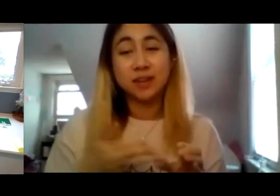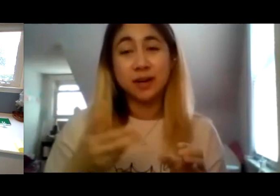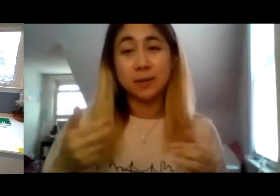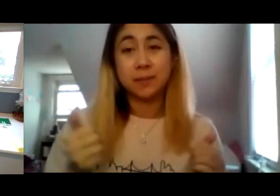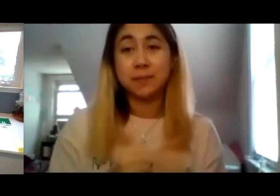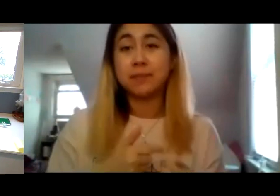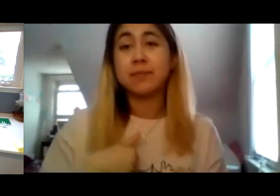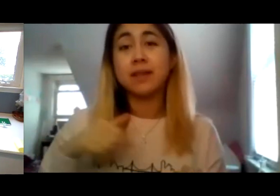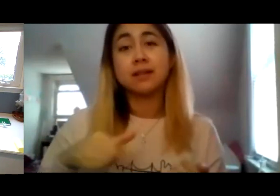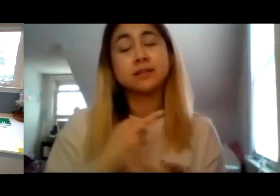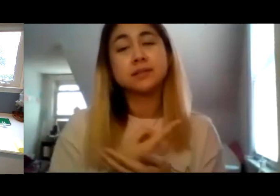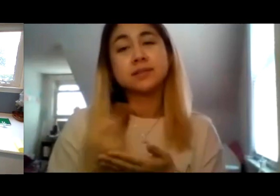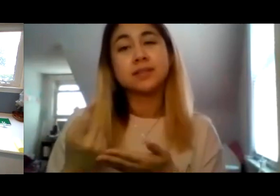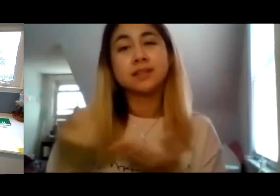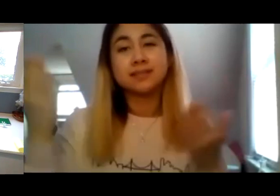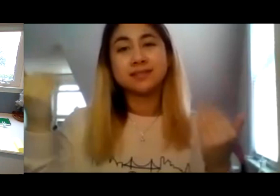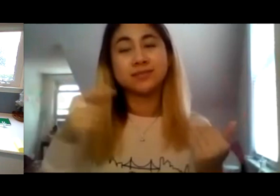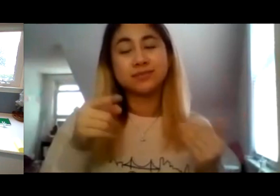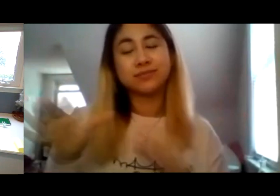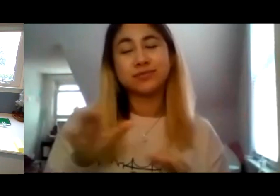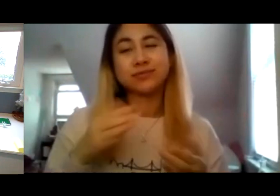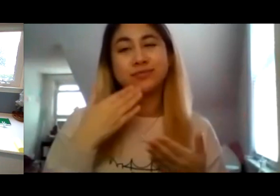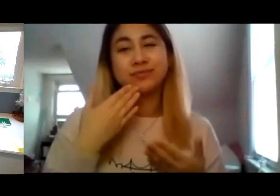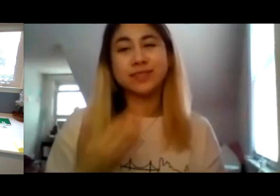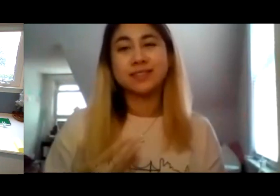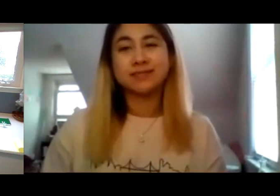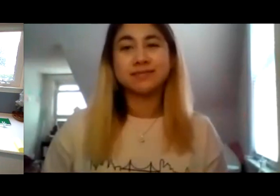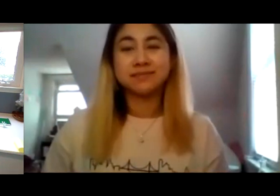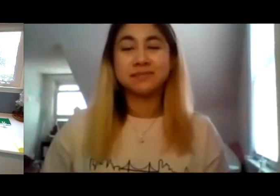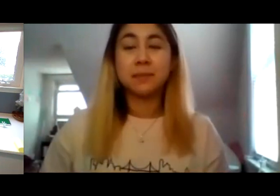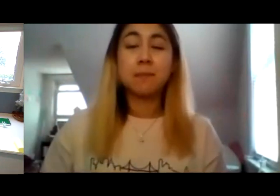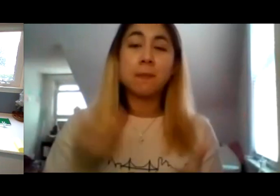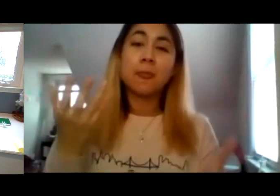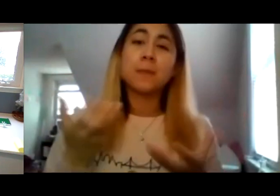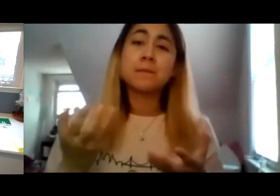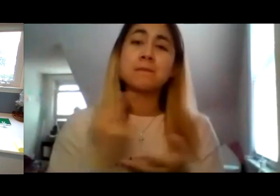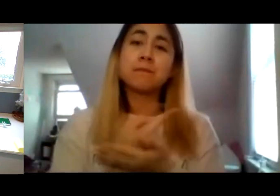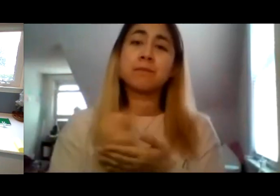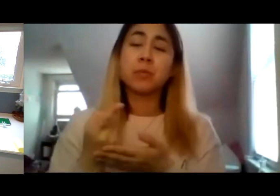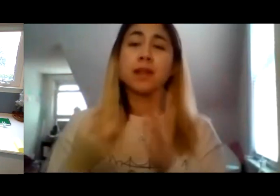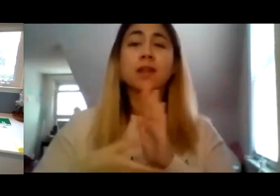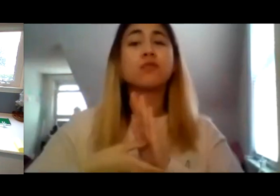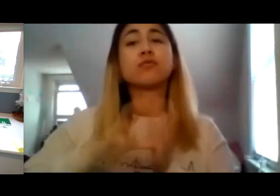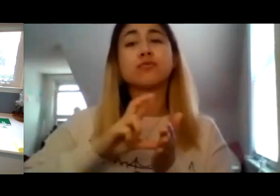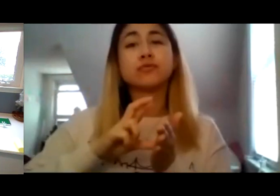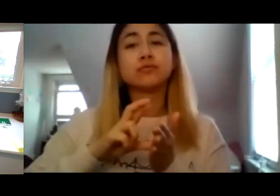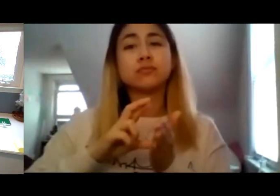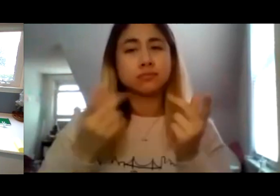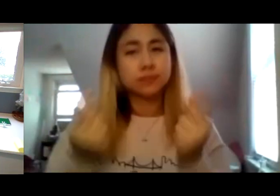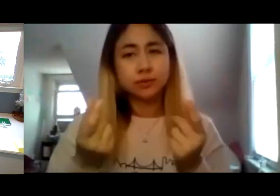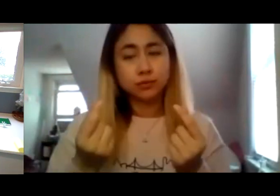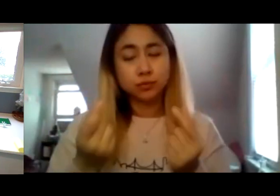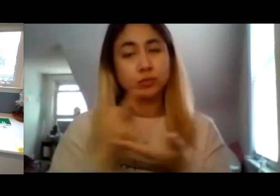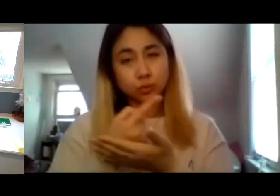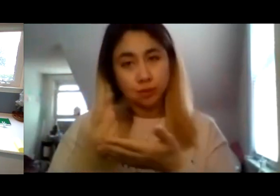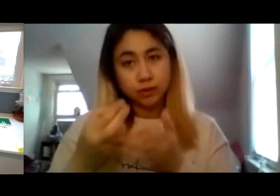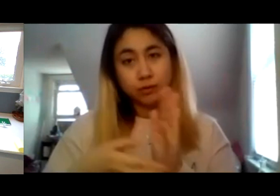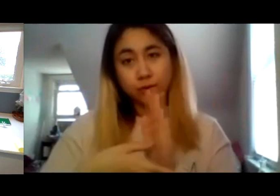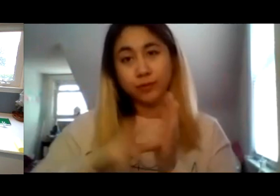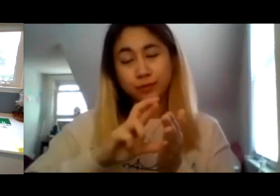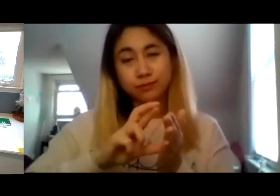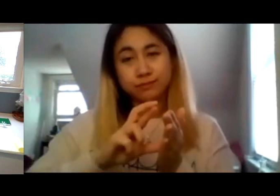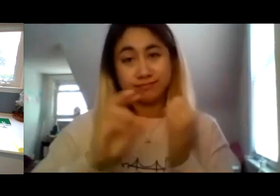week. Hope everybody's doing well. Just want to do a weekly review today. Today is going to be a weekly review. All